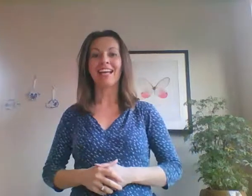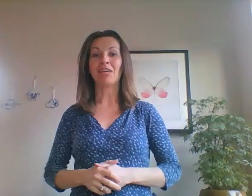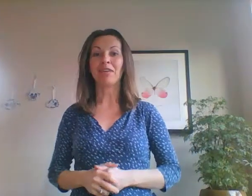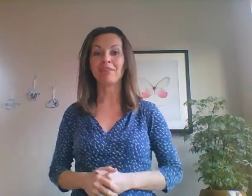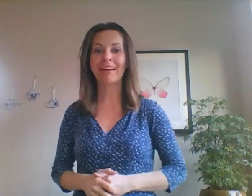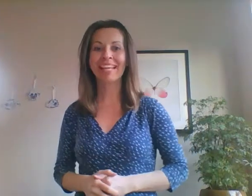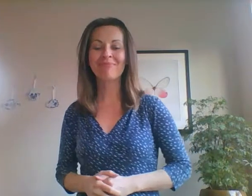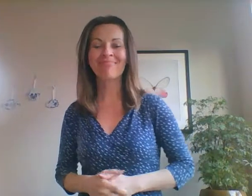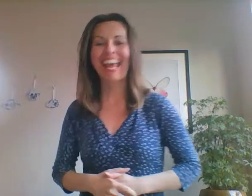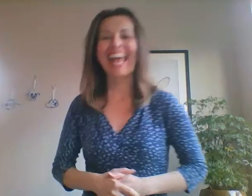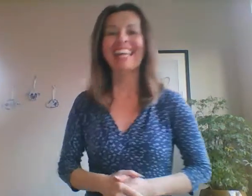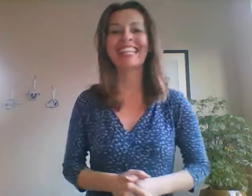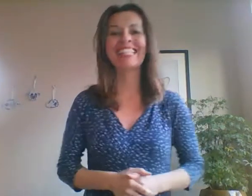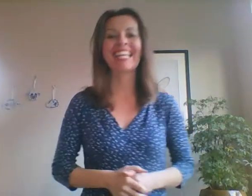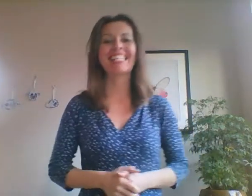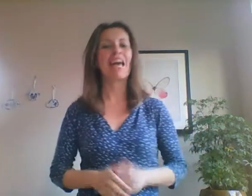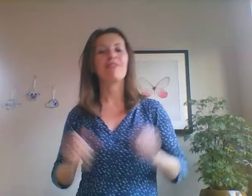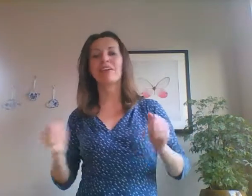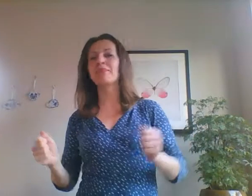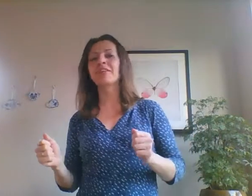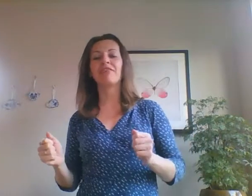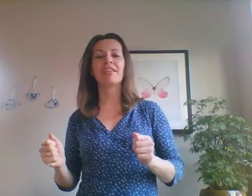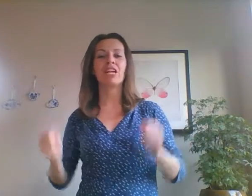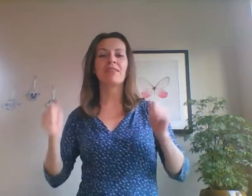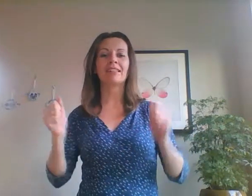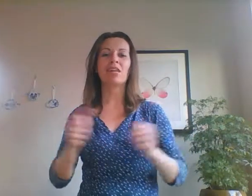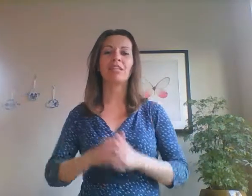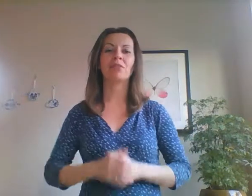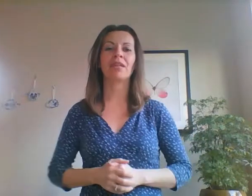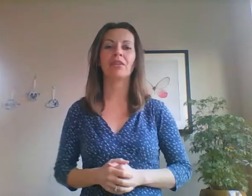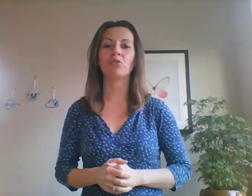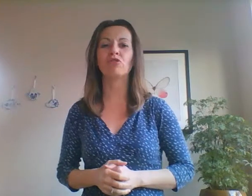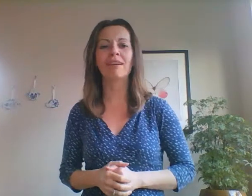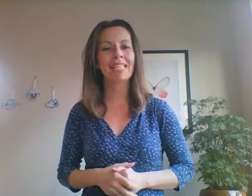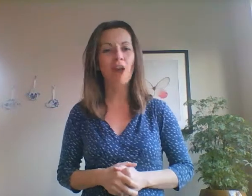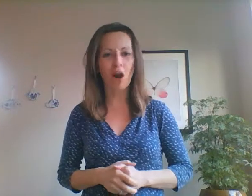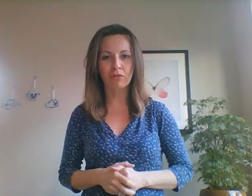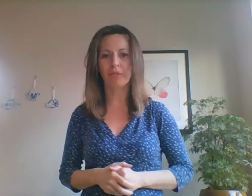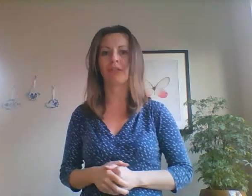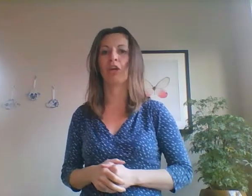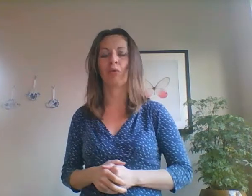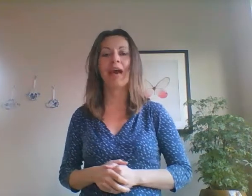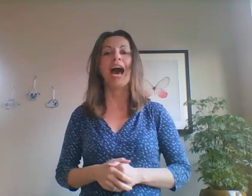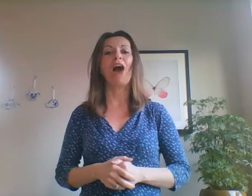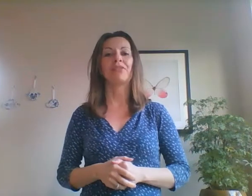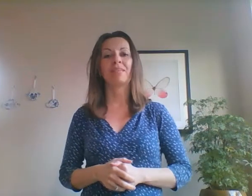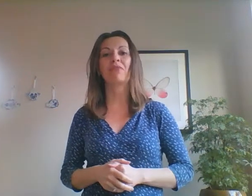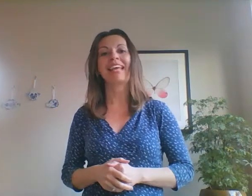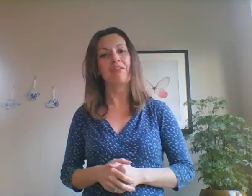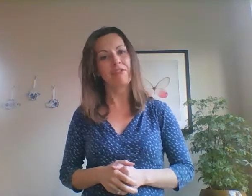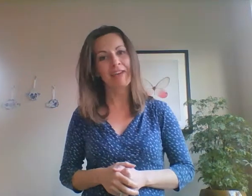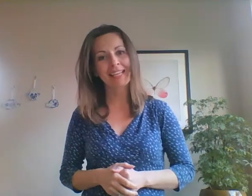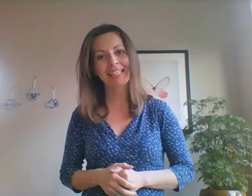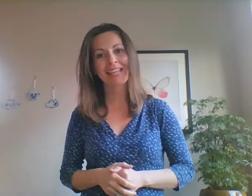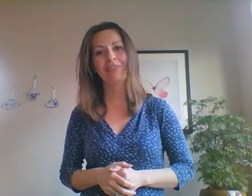Hello everybody. This is a very brief video that's going to give you just an overview of some of the effective